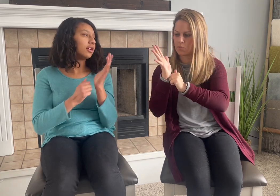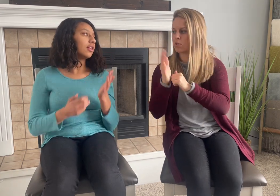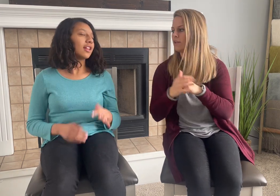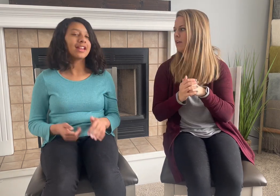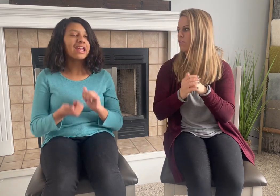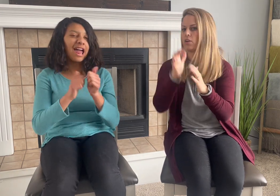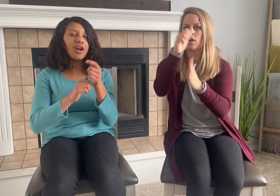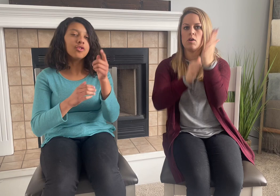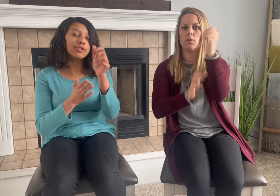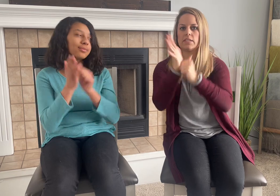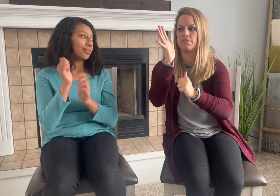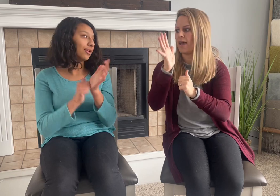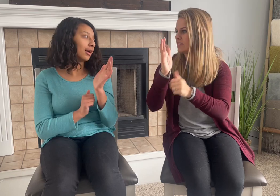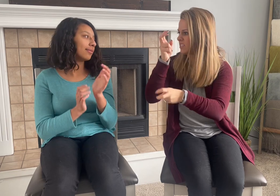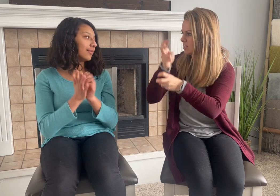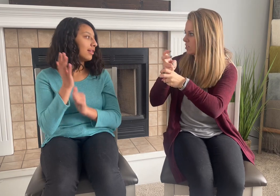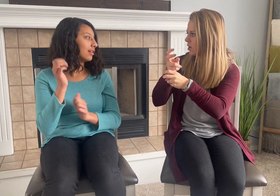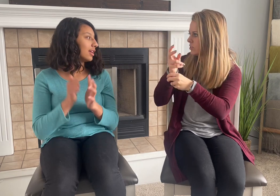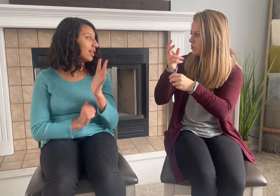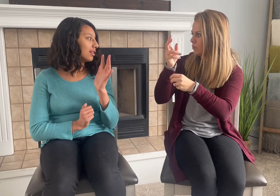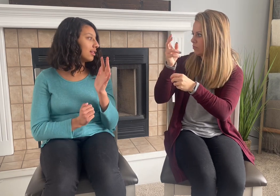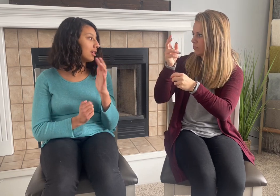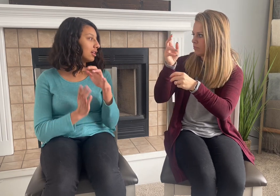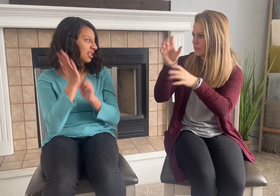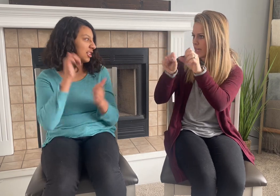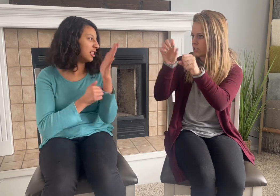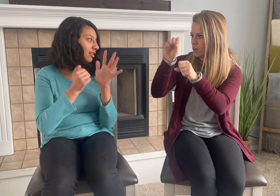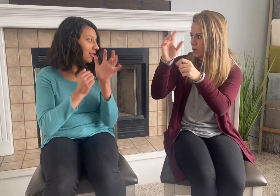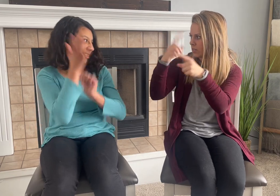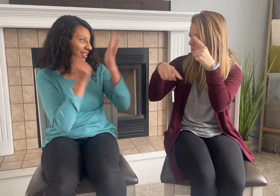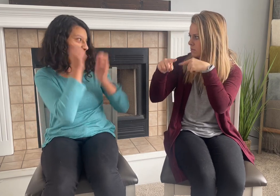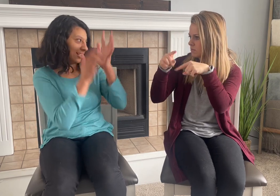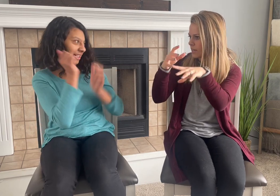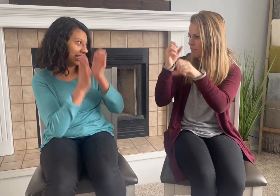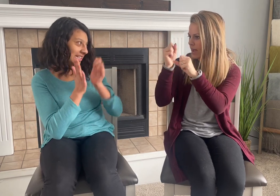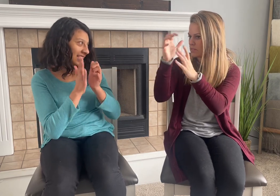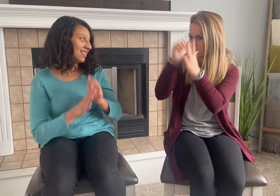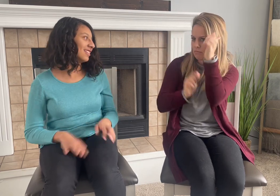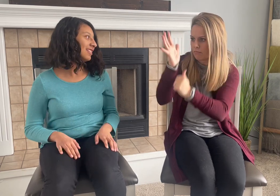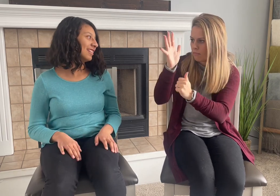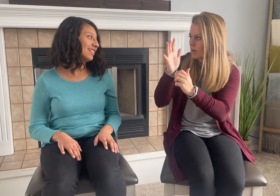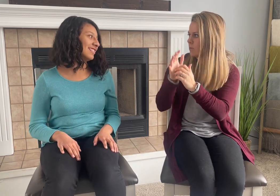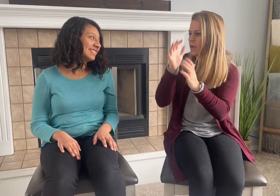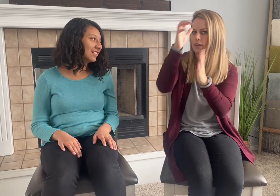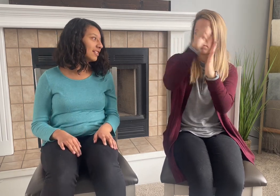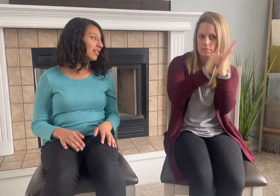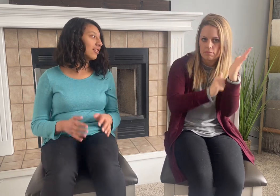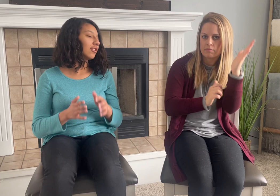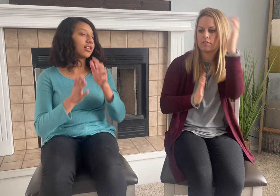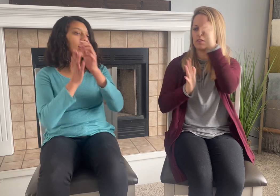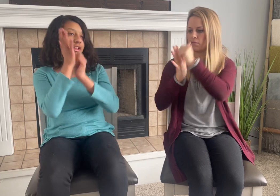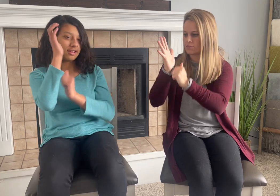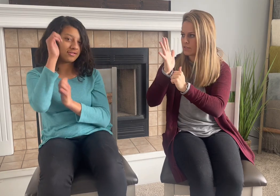pulling the other. When it's fast, it's hard to catch it when it's signed fast. But yeah. Gloves.